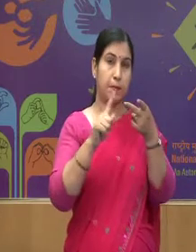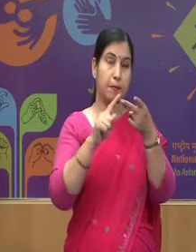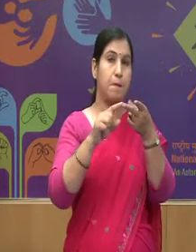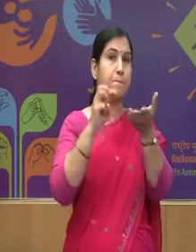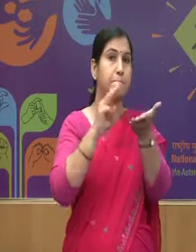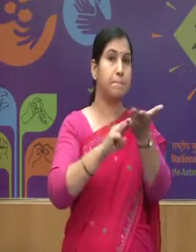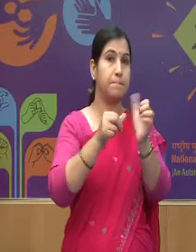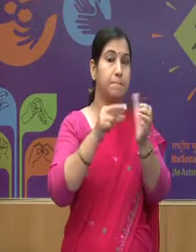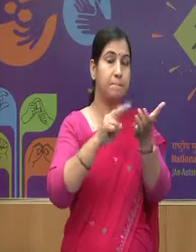Manchuria,